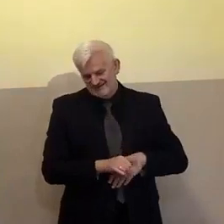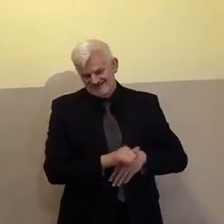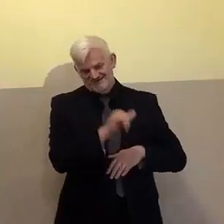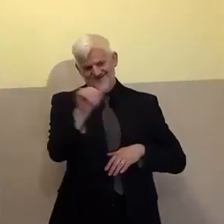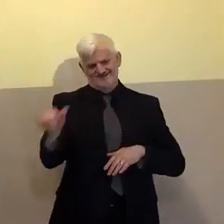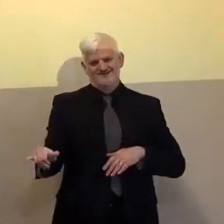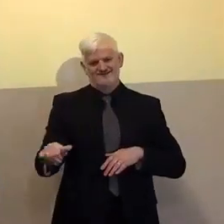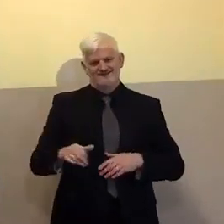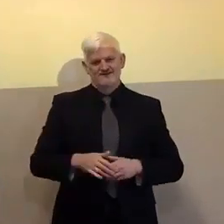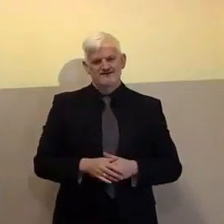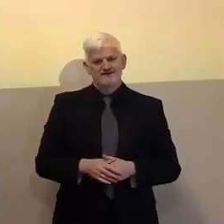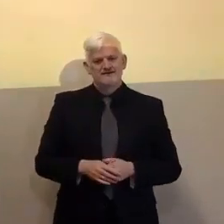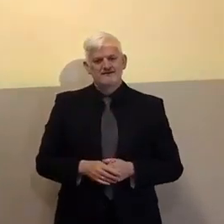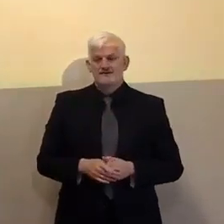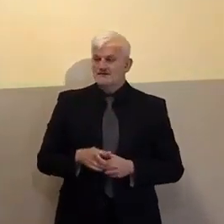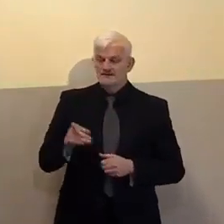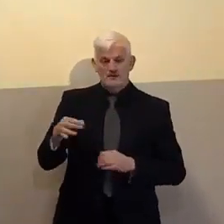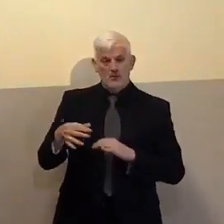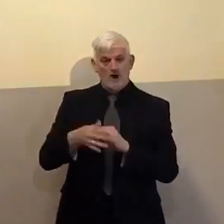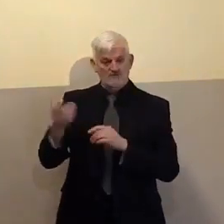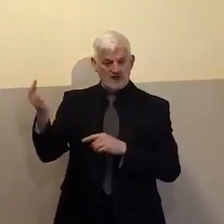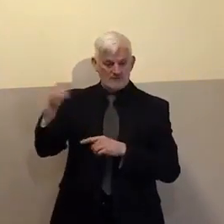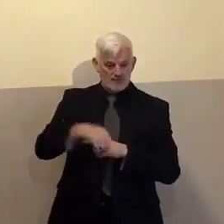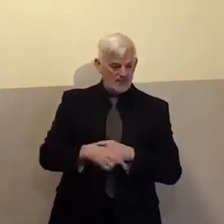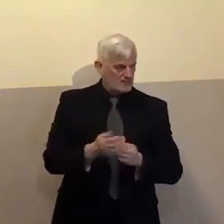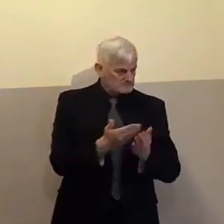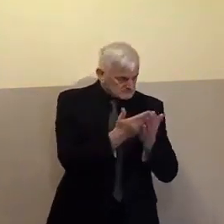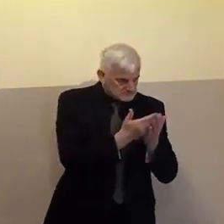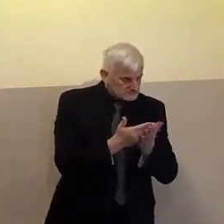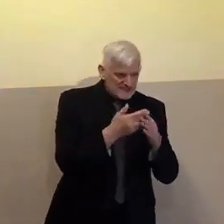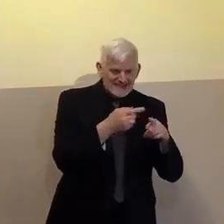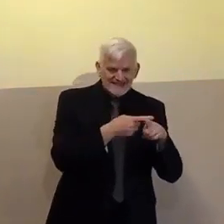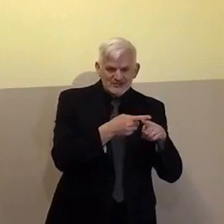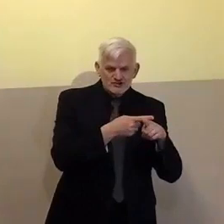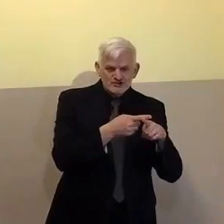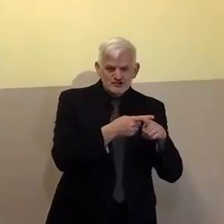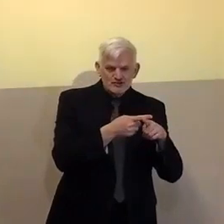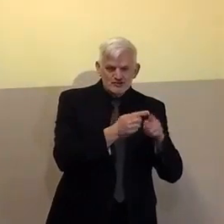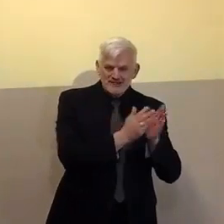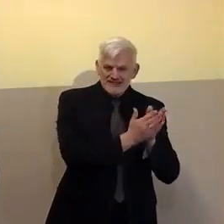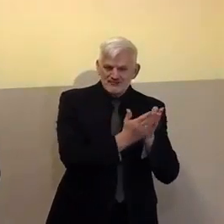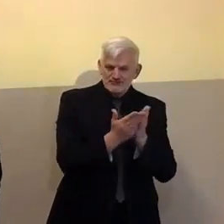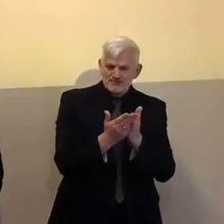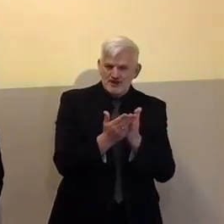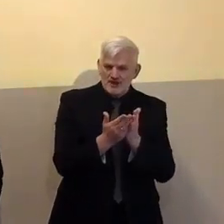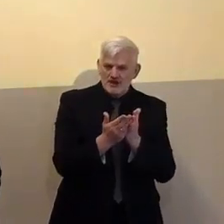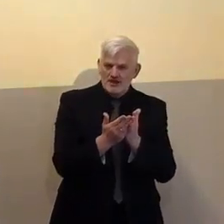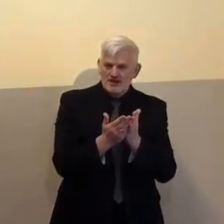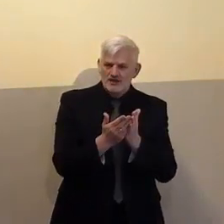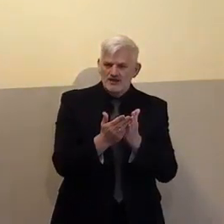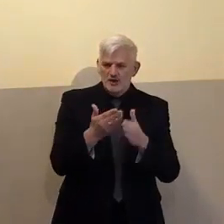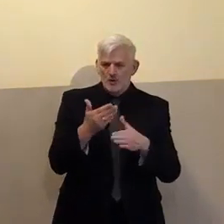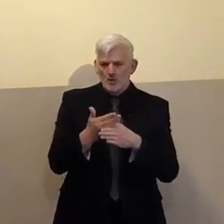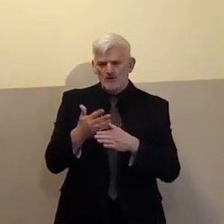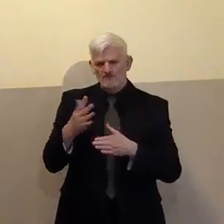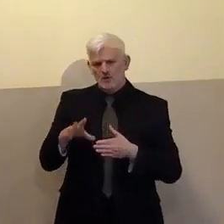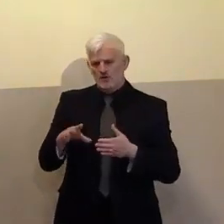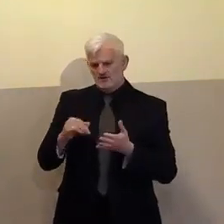She came to this country studying English literature. She used to work for Samsung company,